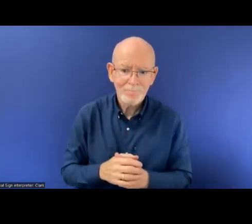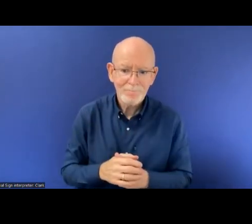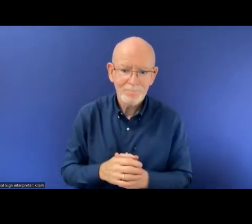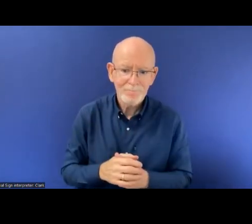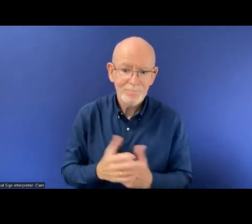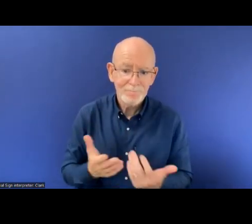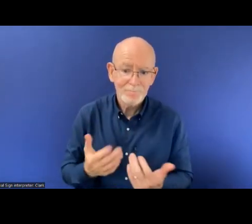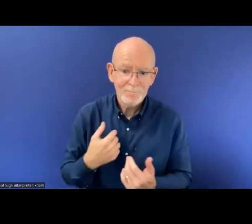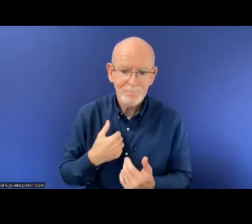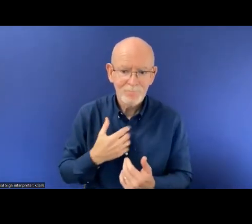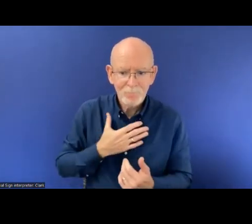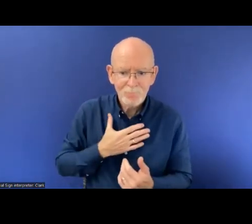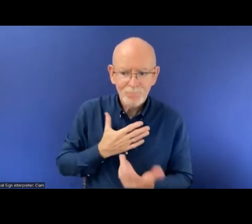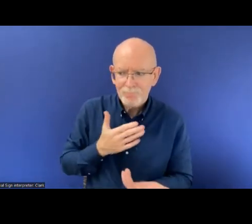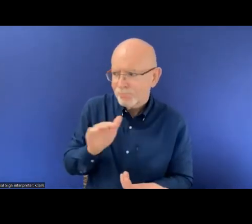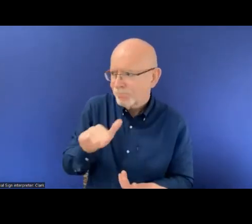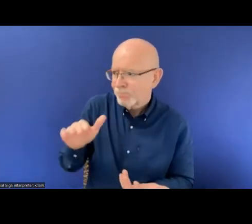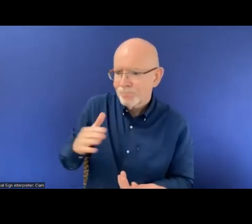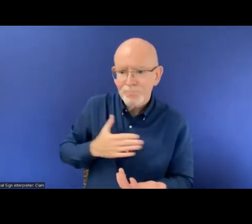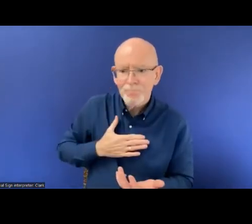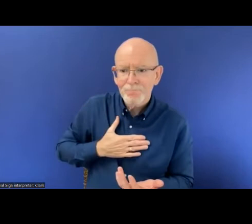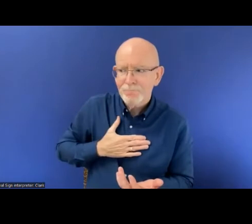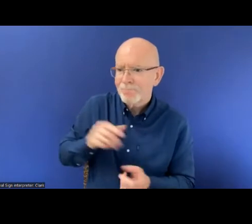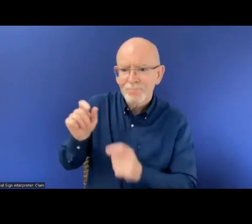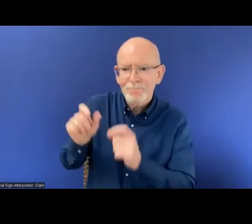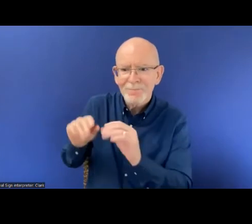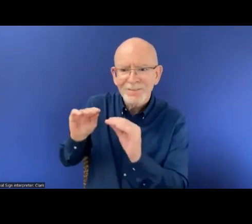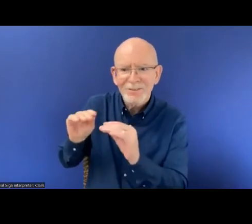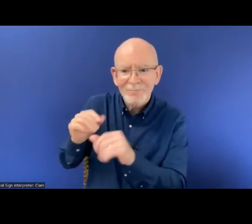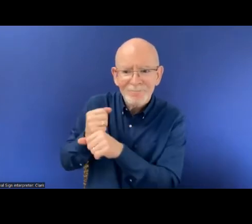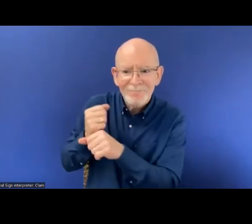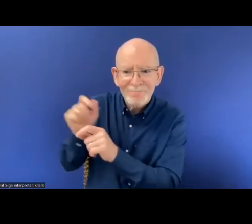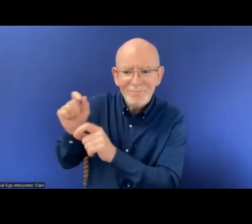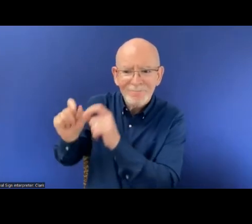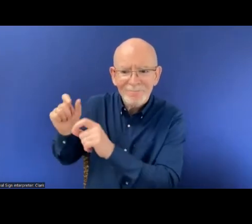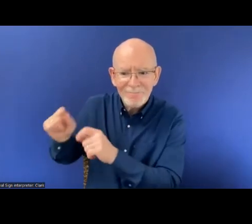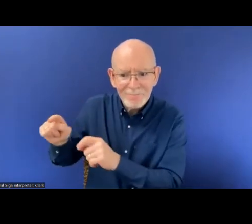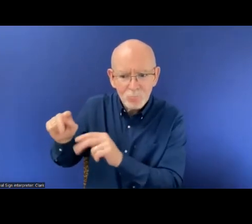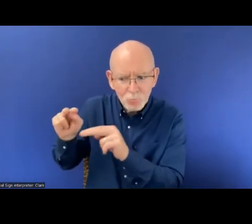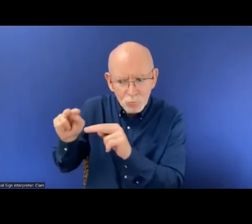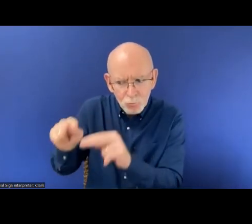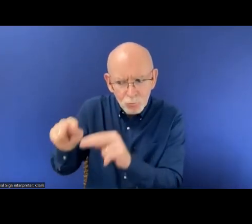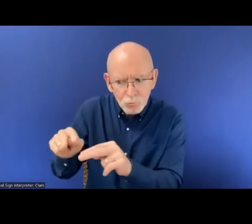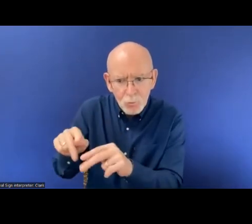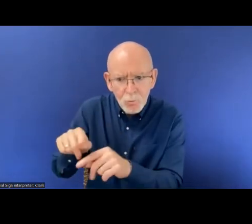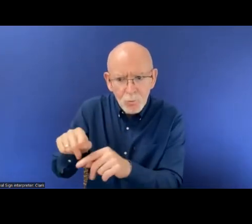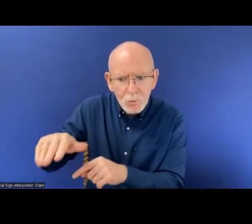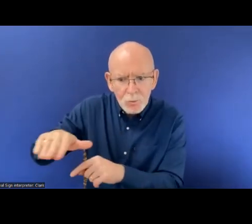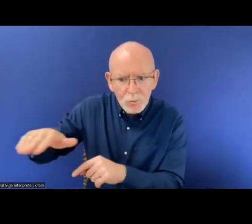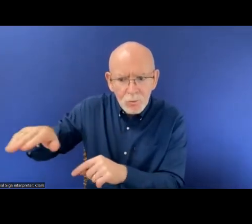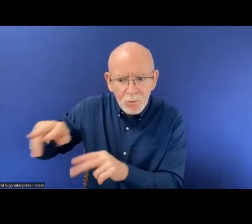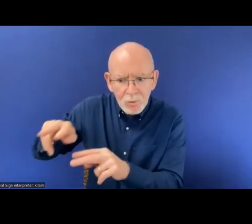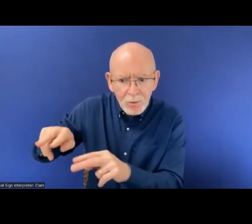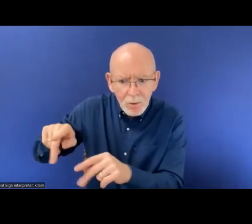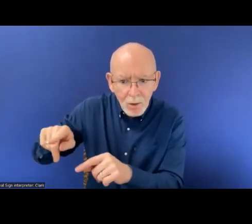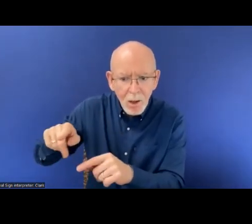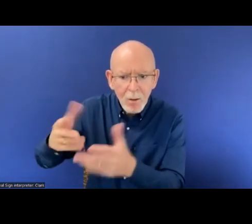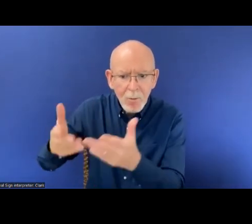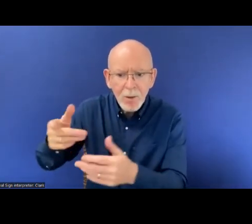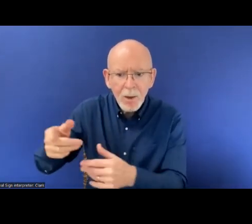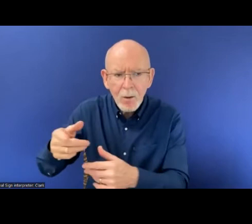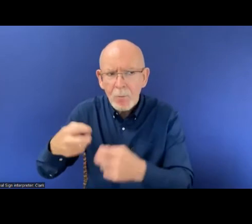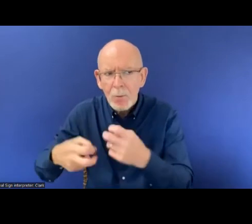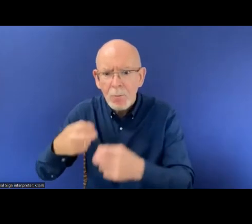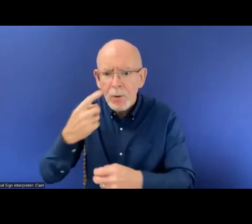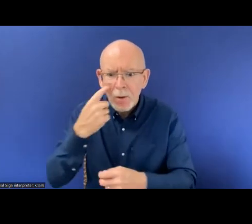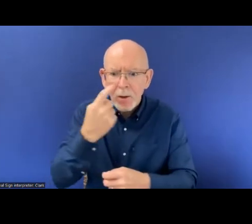kungokurudzirawo vamwe varayiridzi vangu kuti kana vakaona mwana achitaura zvishuwa kuti mwana asi kunyatsokuona zviri pabhodhi